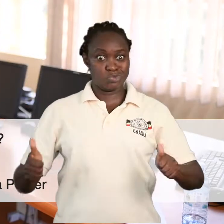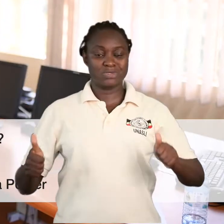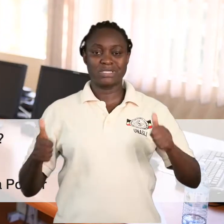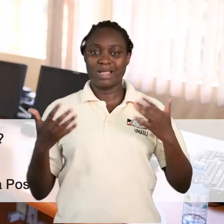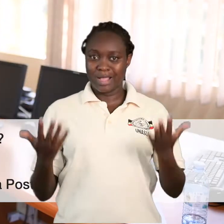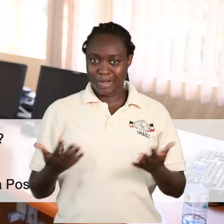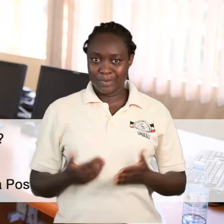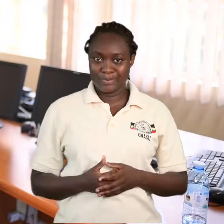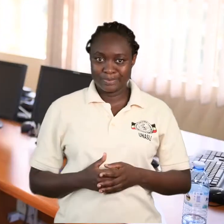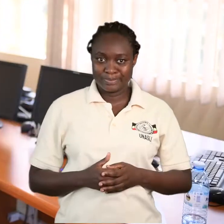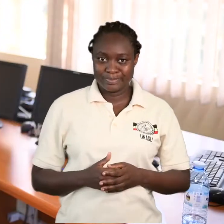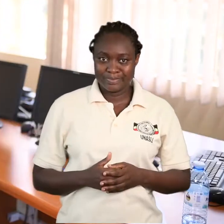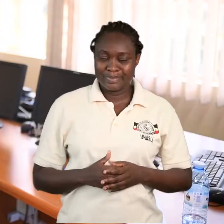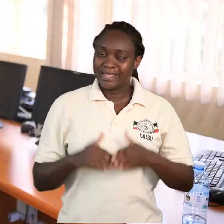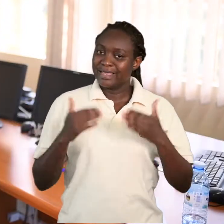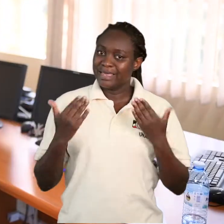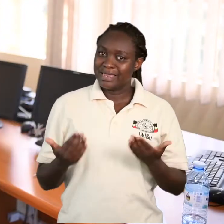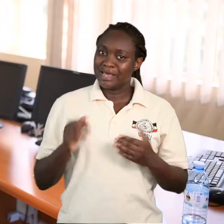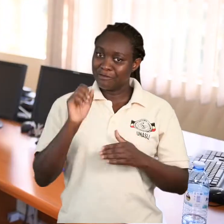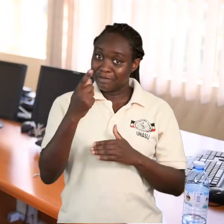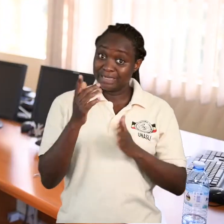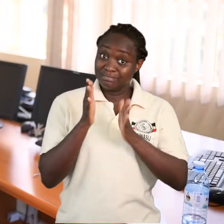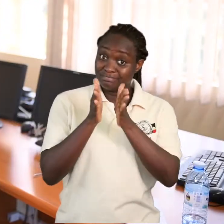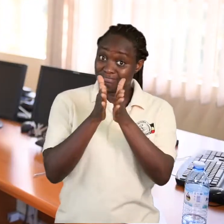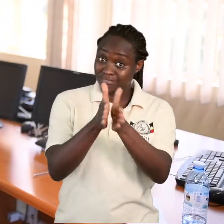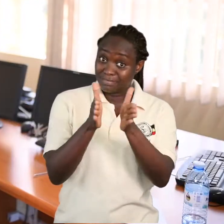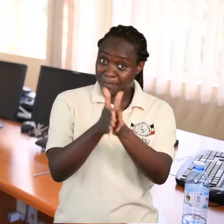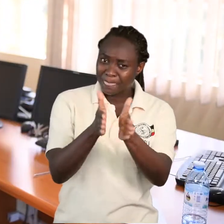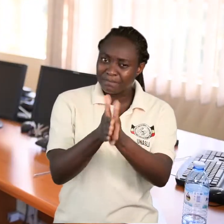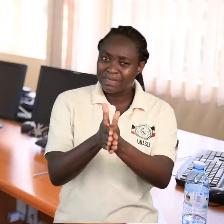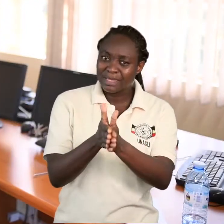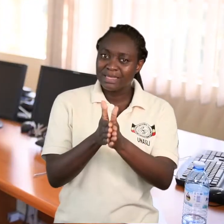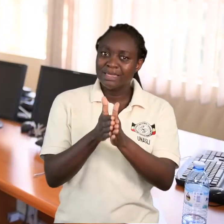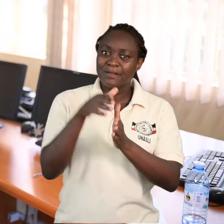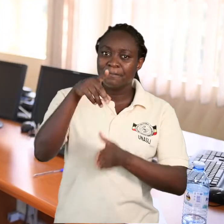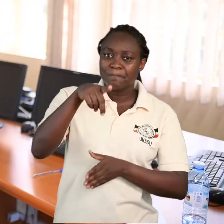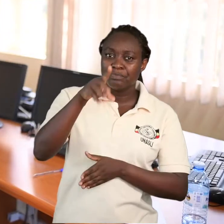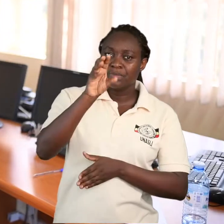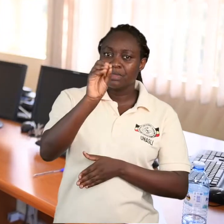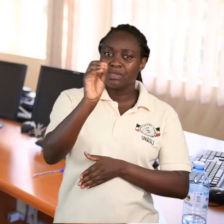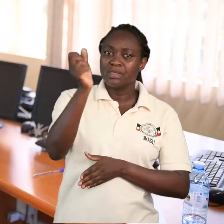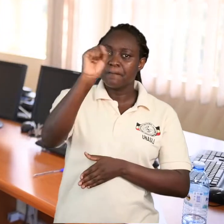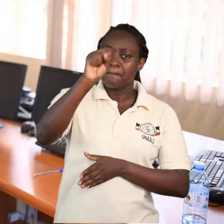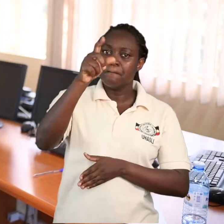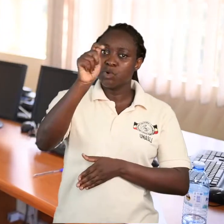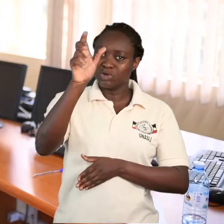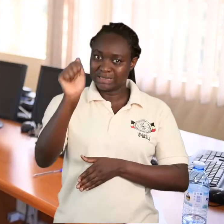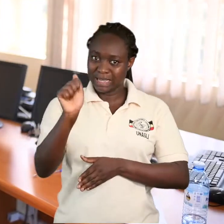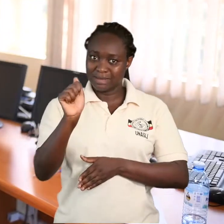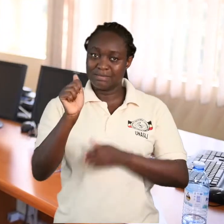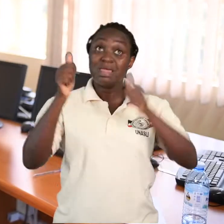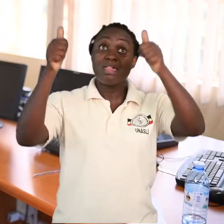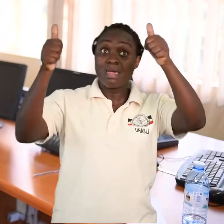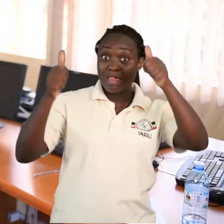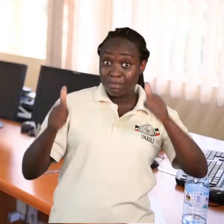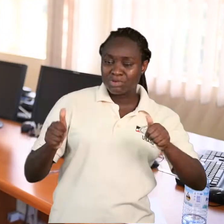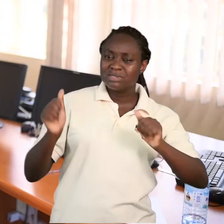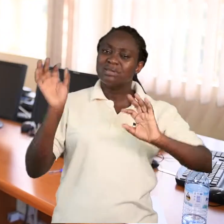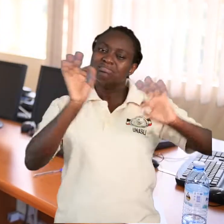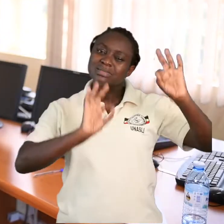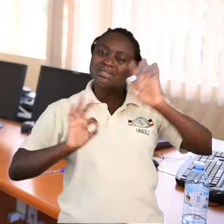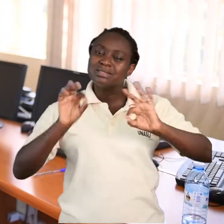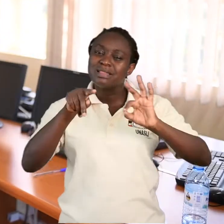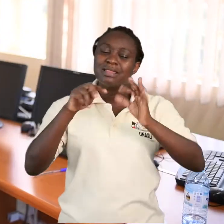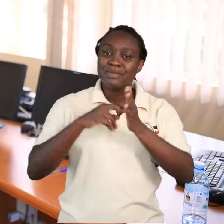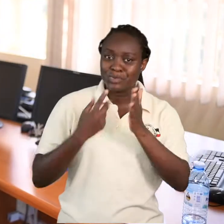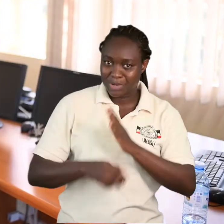Right on now, let us try to understand what is poster designing. So in this process, I request